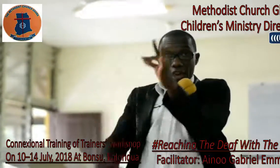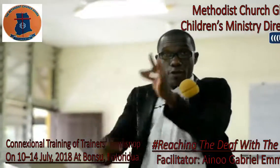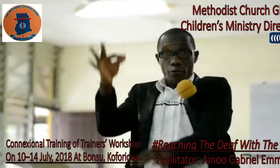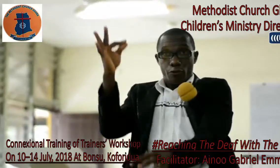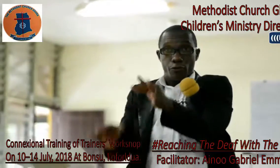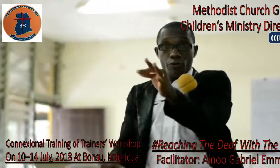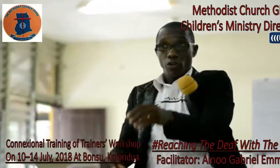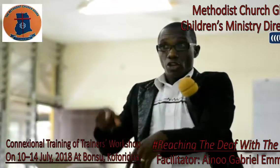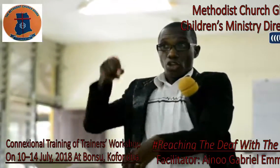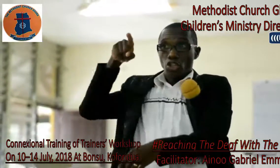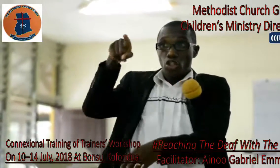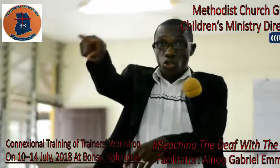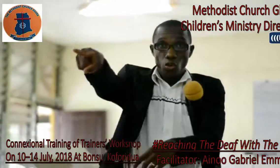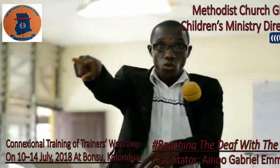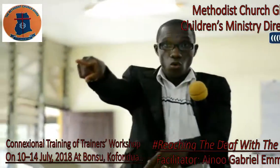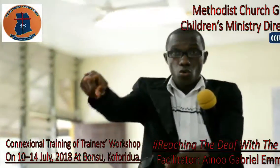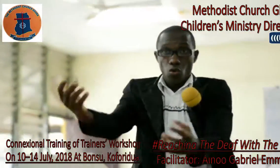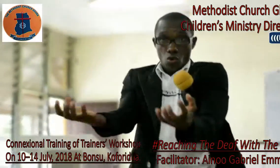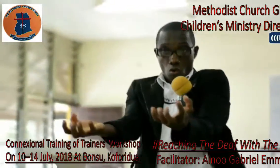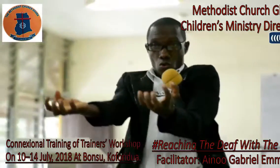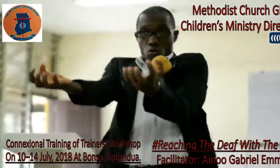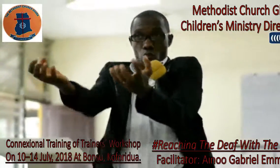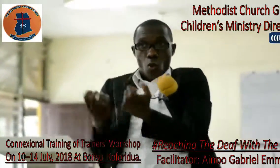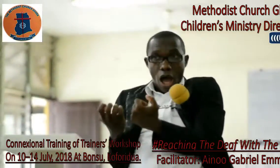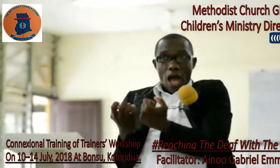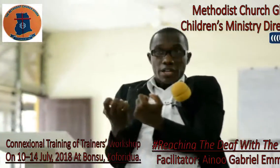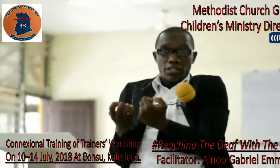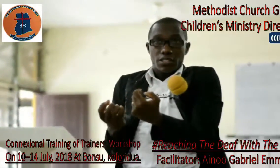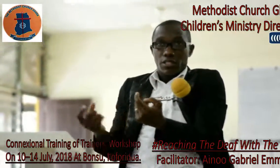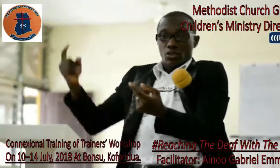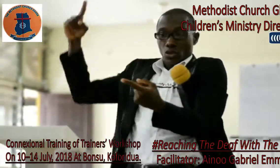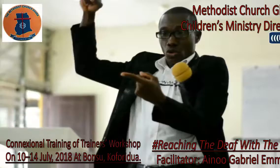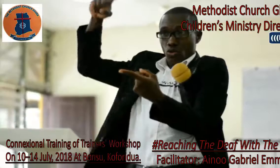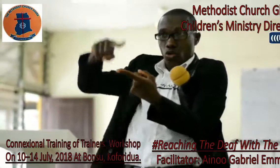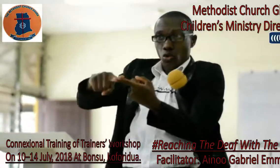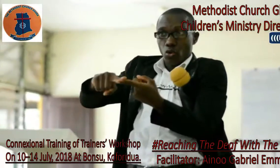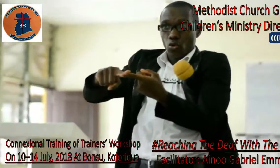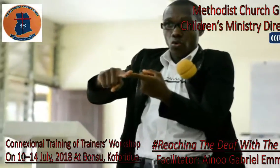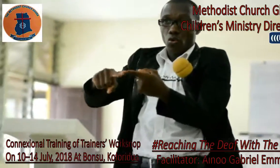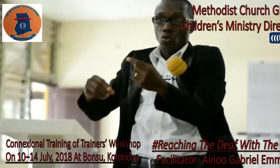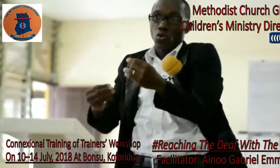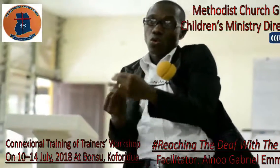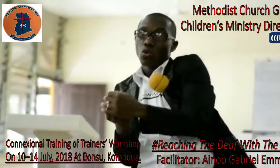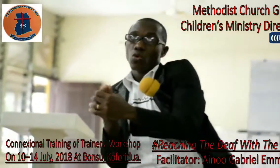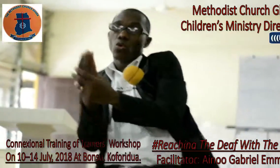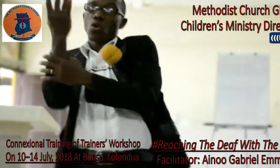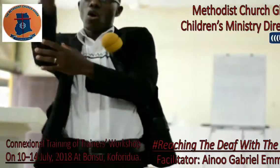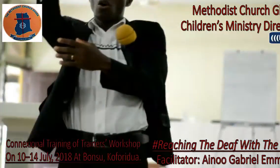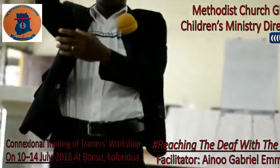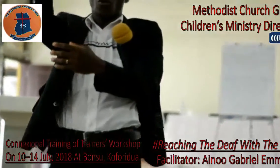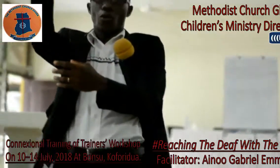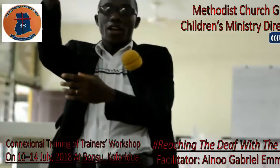If you want to grow.